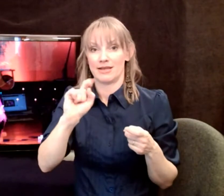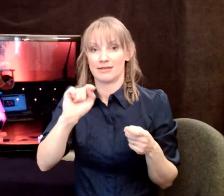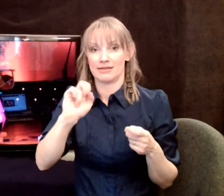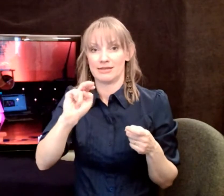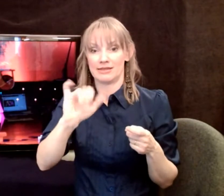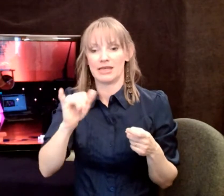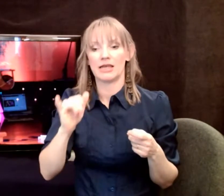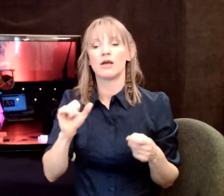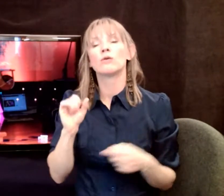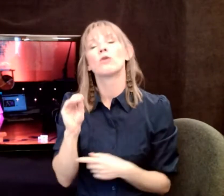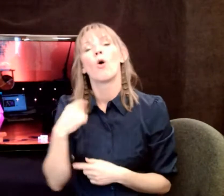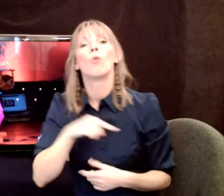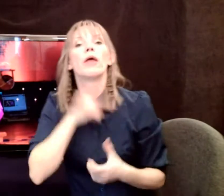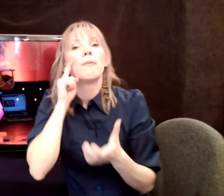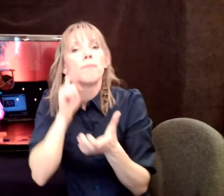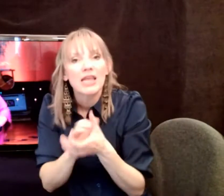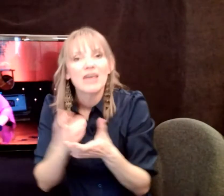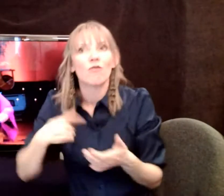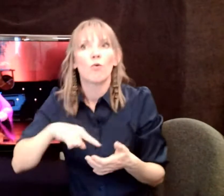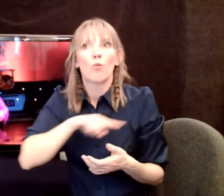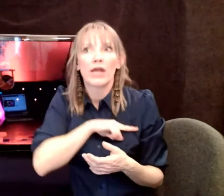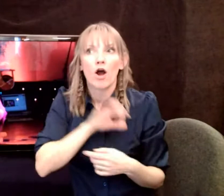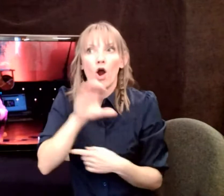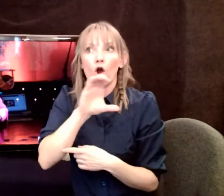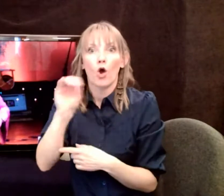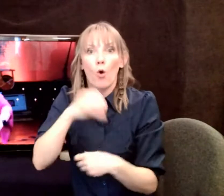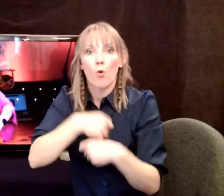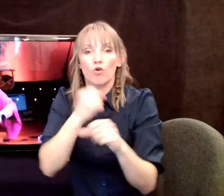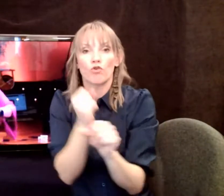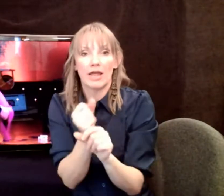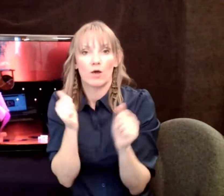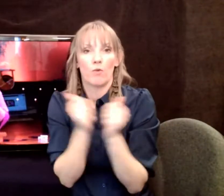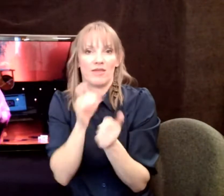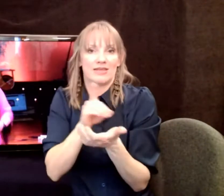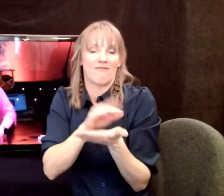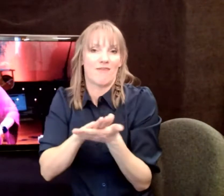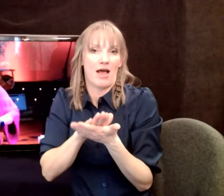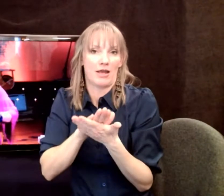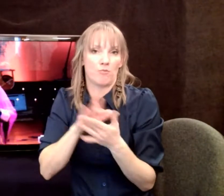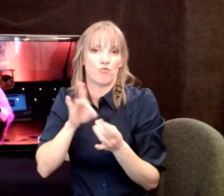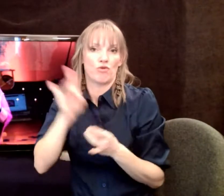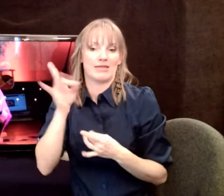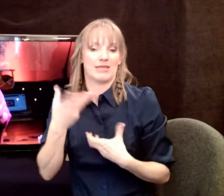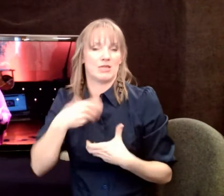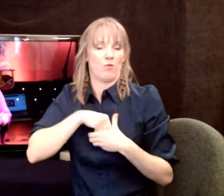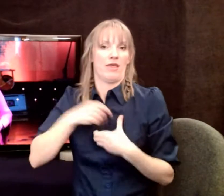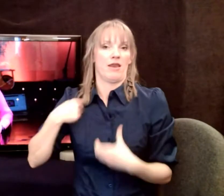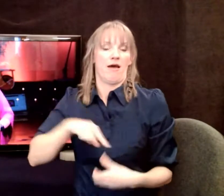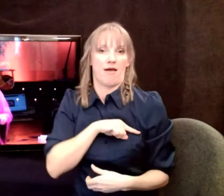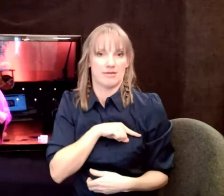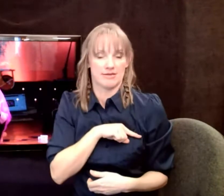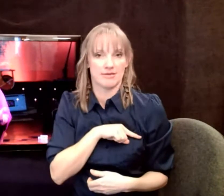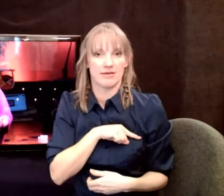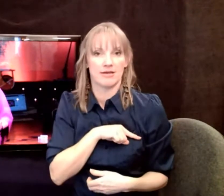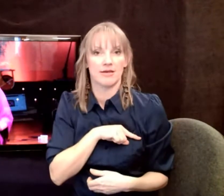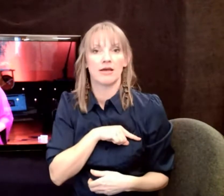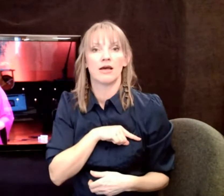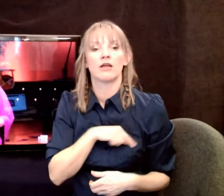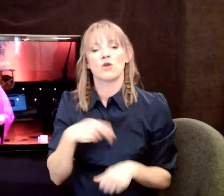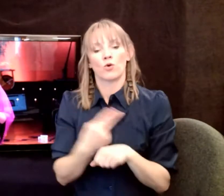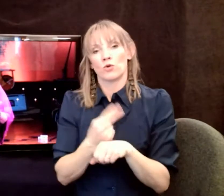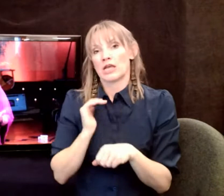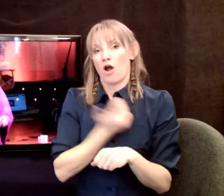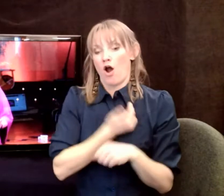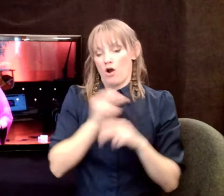that we are in co-creation with this divine presence within us. So using